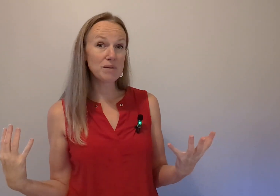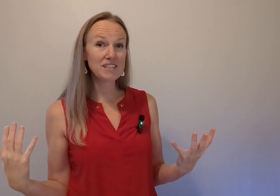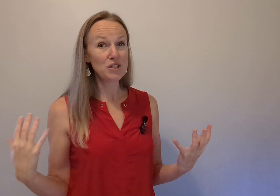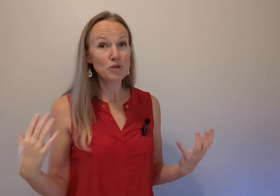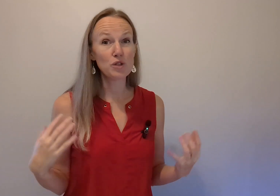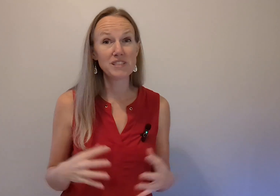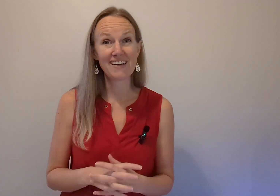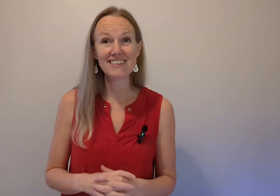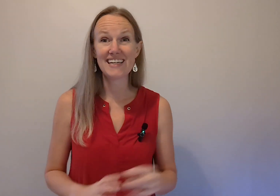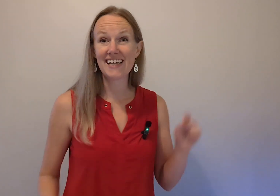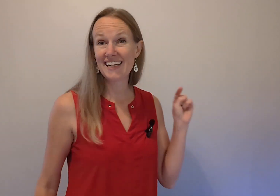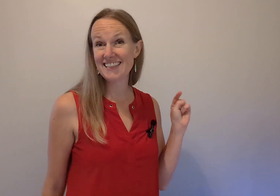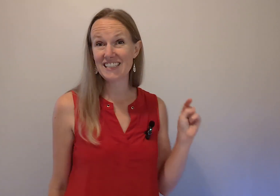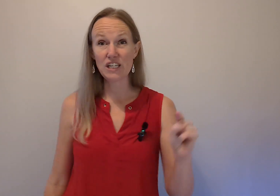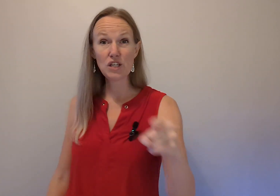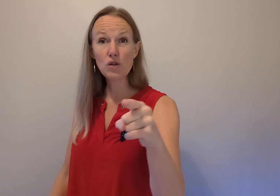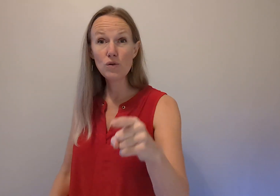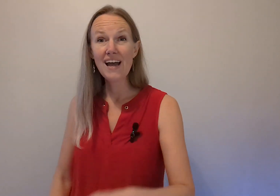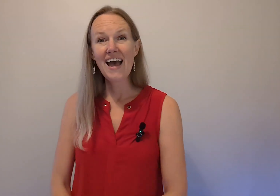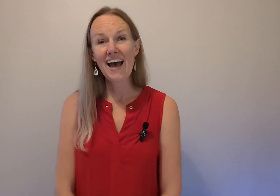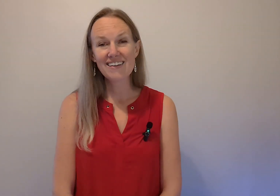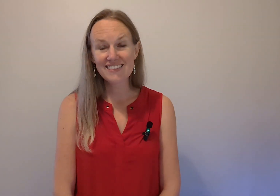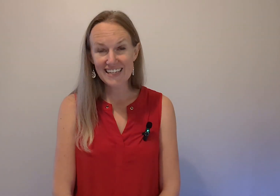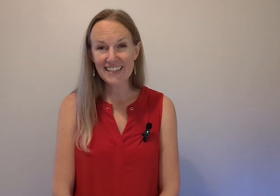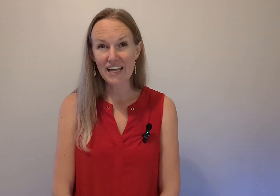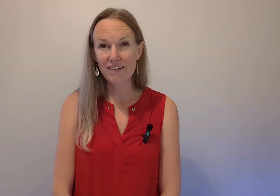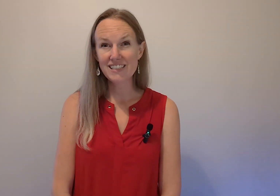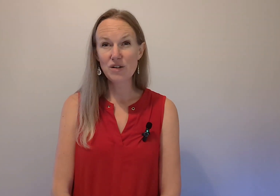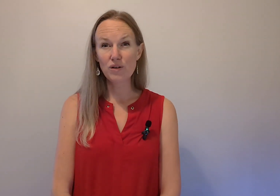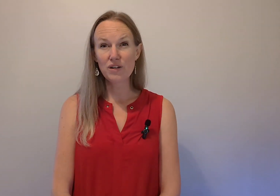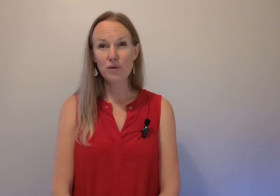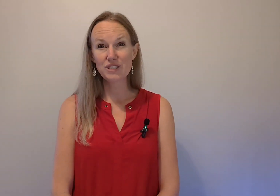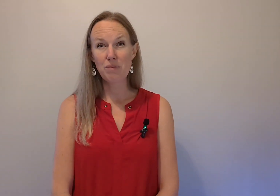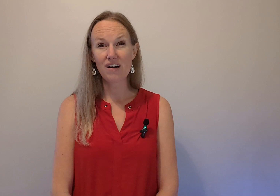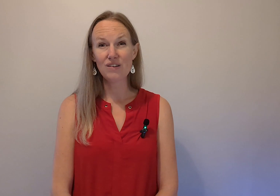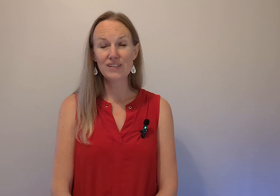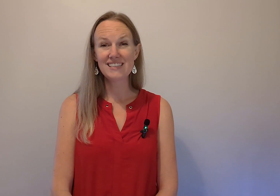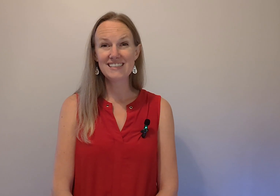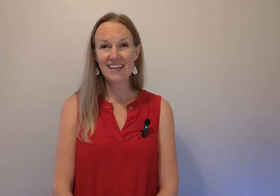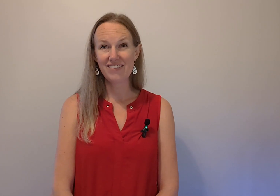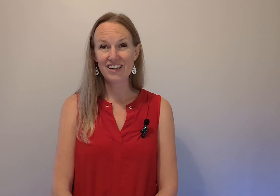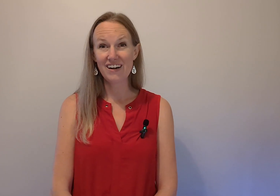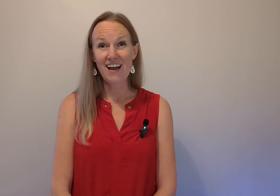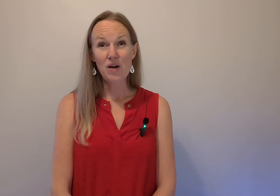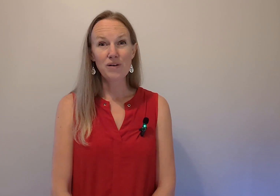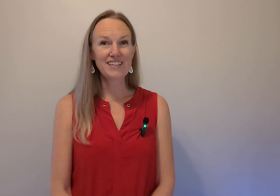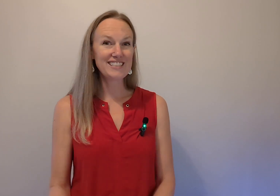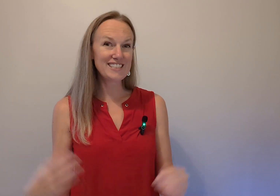is a YouTube channel dedicated to teaching you how to use sign language in order to worship our Lord and Savior. We're going to